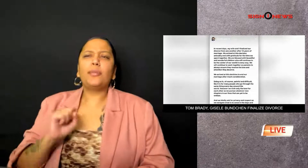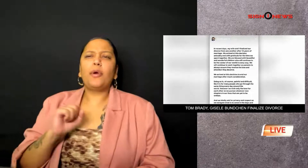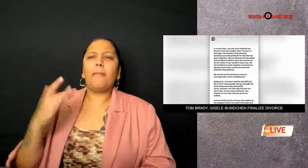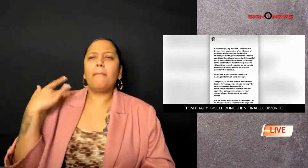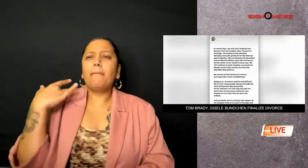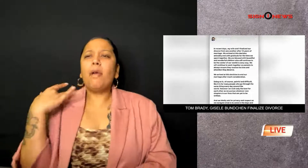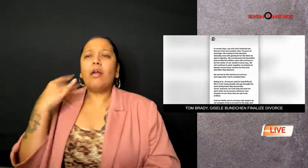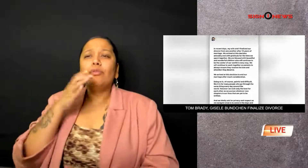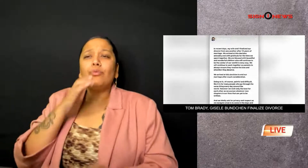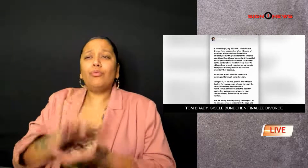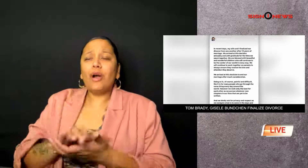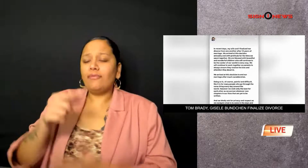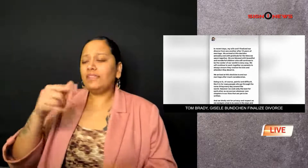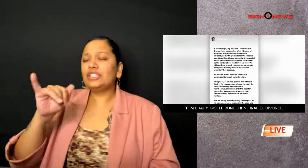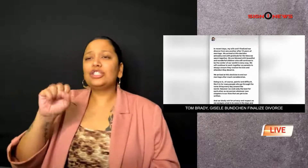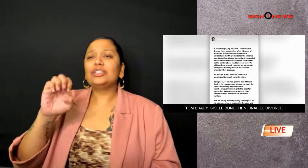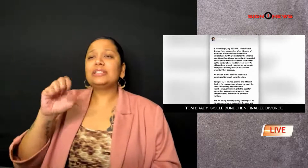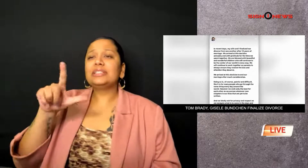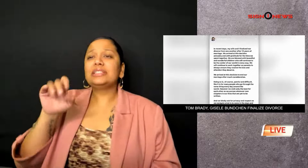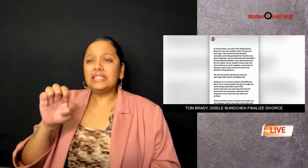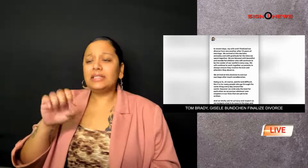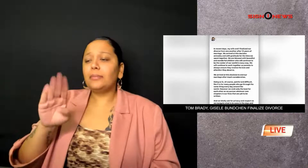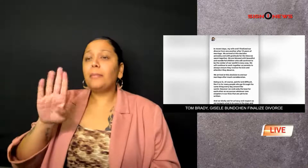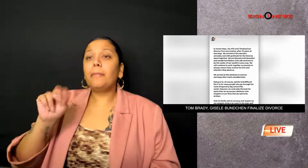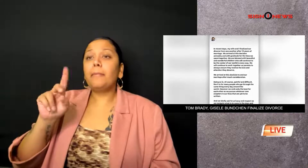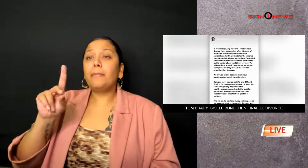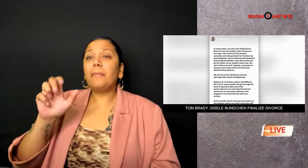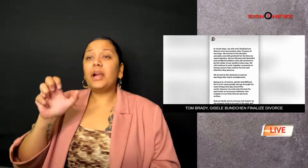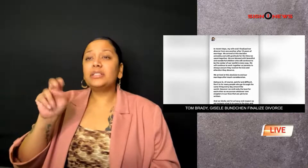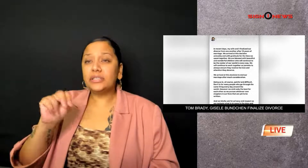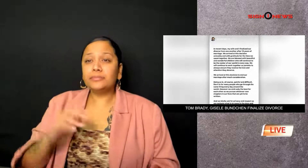and his supermodel wife, Gisele Bündchen.